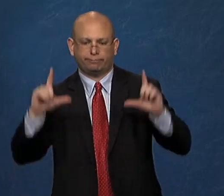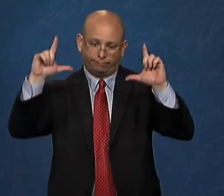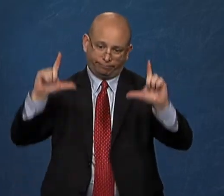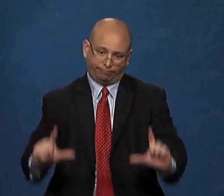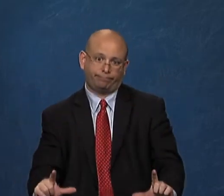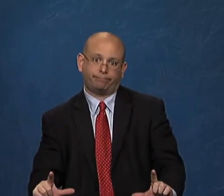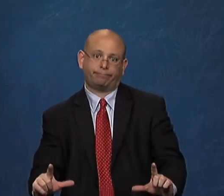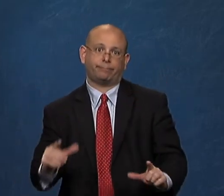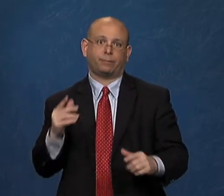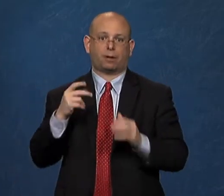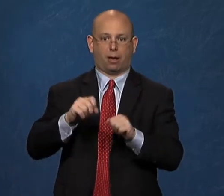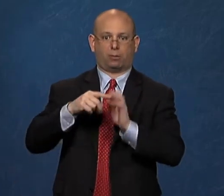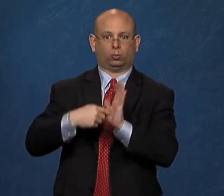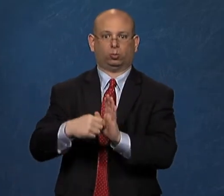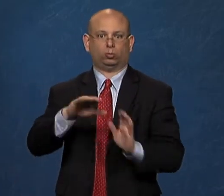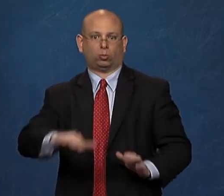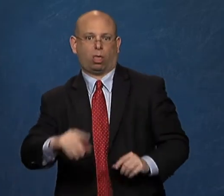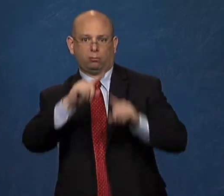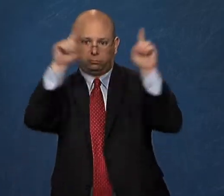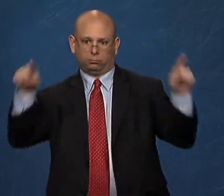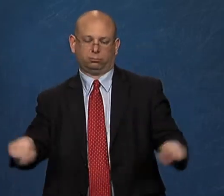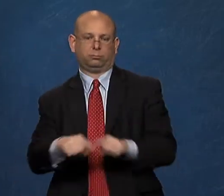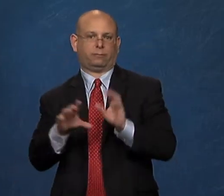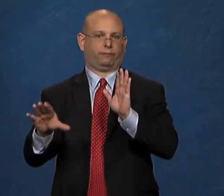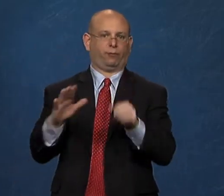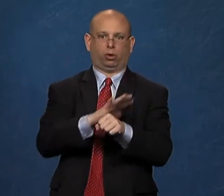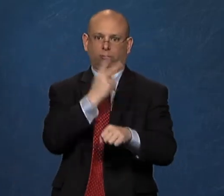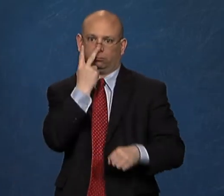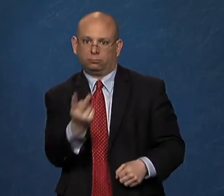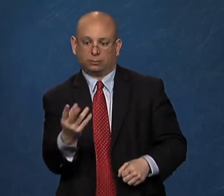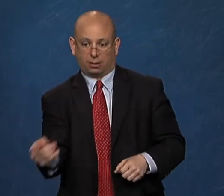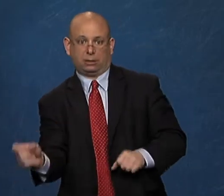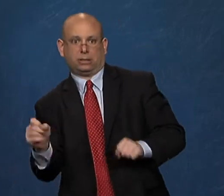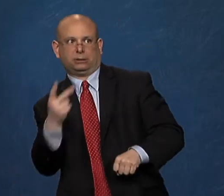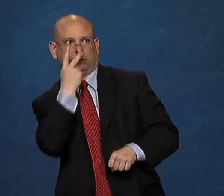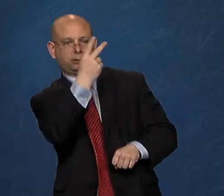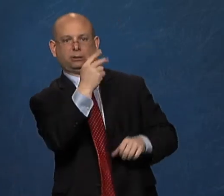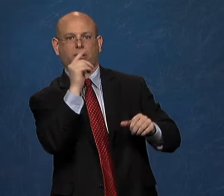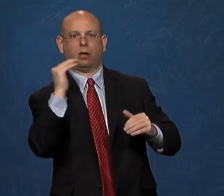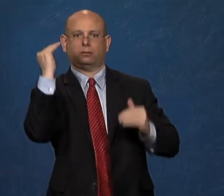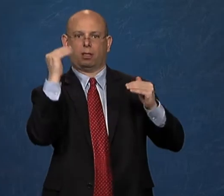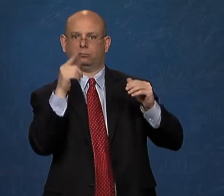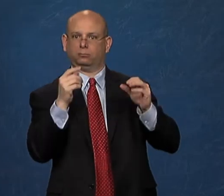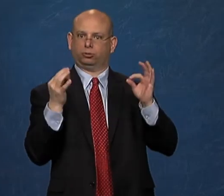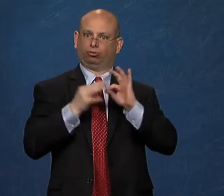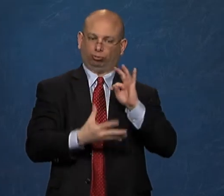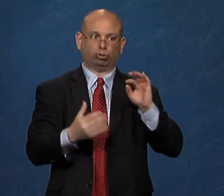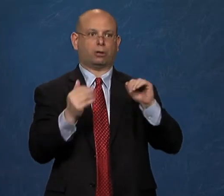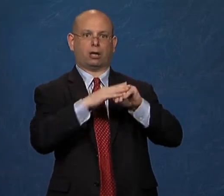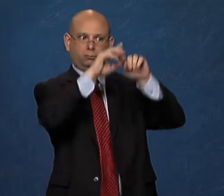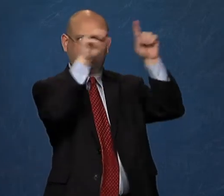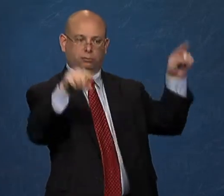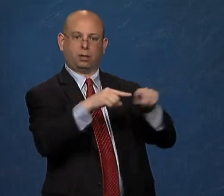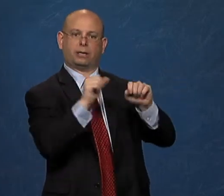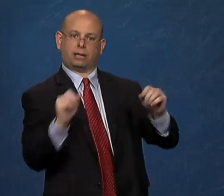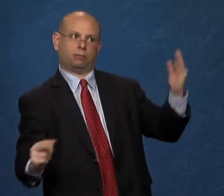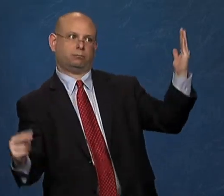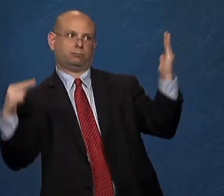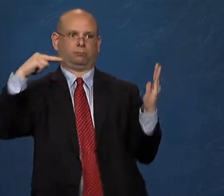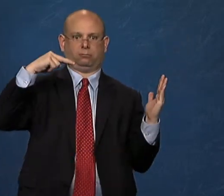interpreter to see if the position of the camera cannot be adjusted, or it might hold true as well for a child, where the camera has to be positioned lower than what might